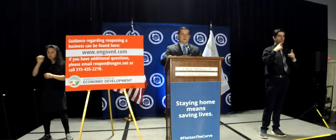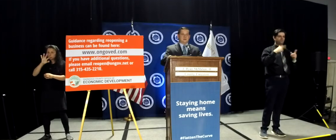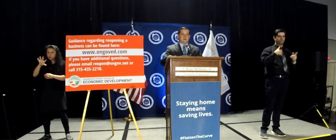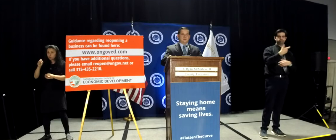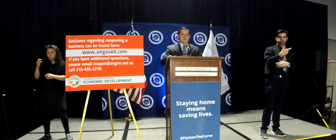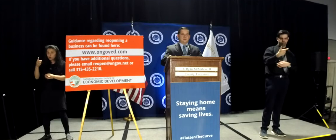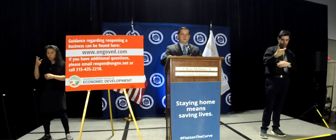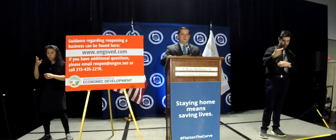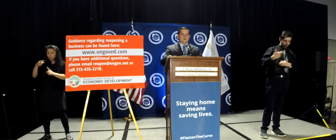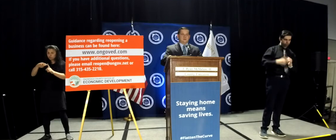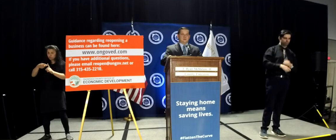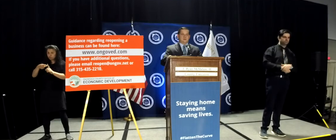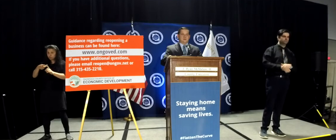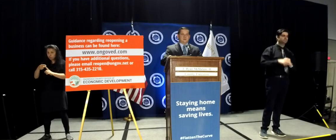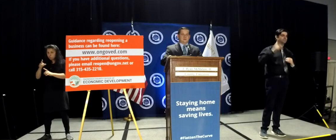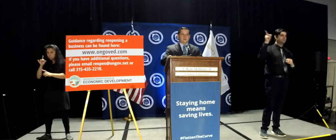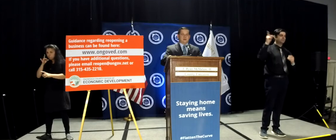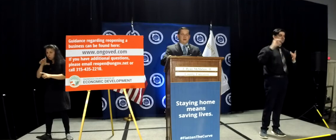data.